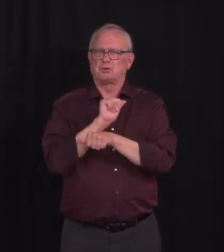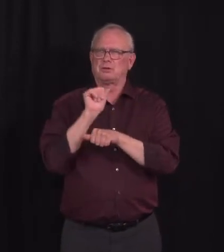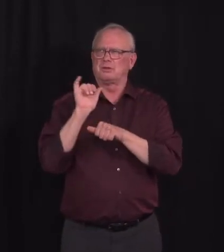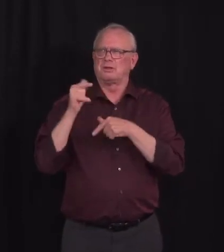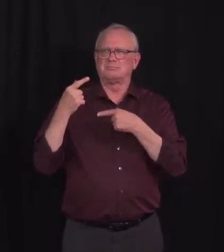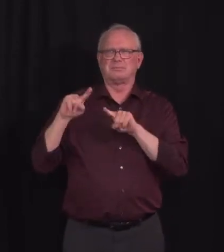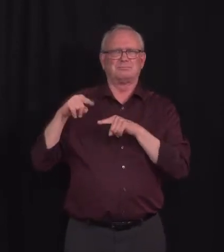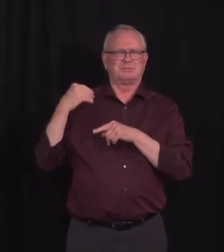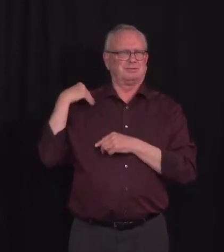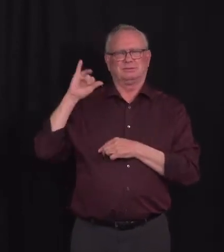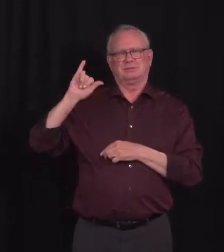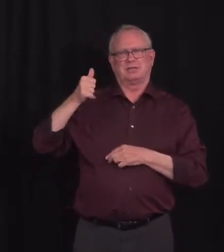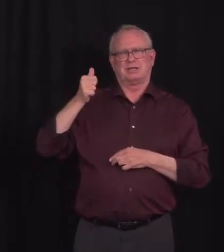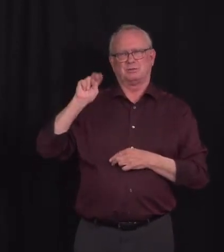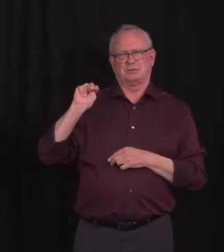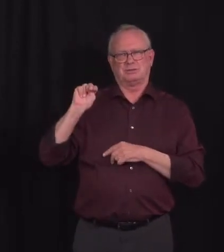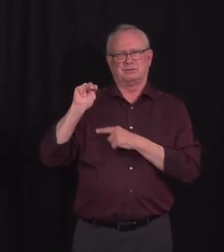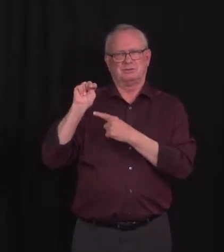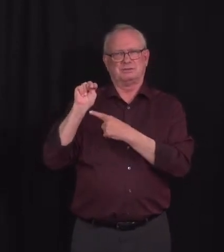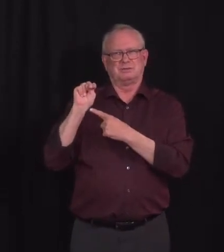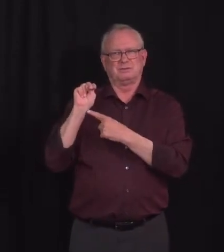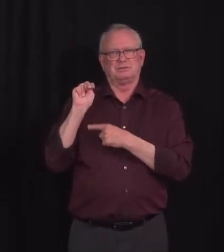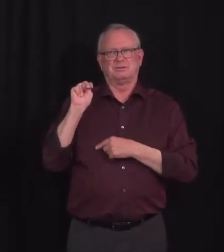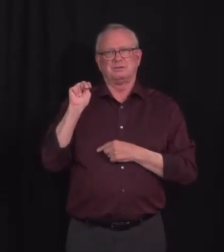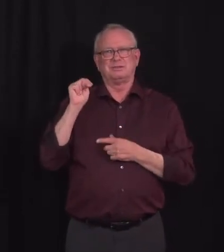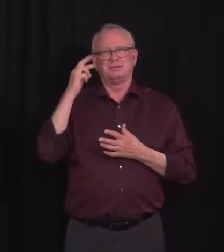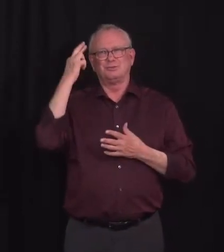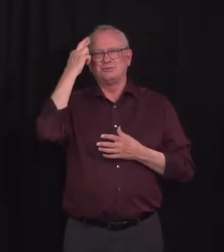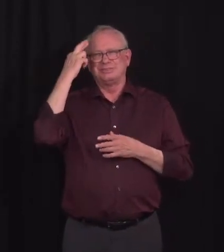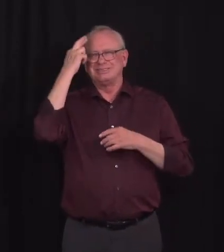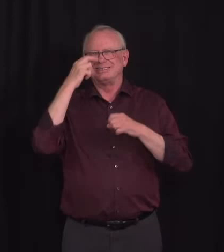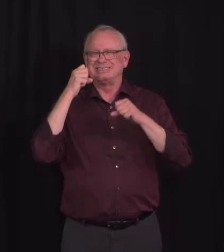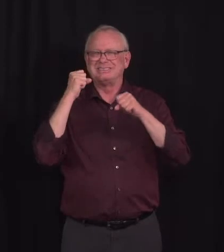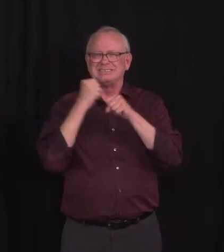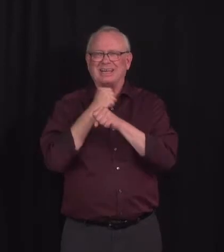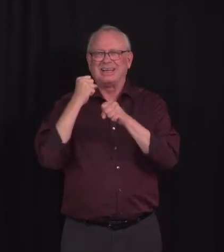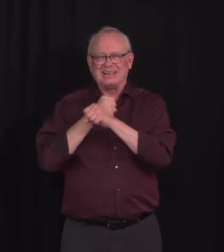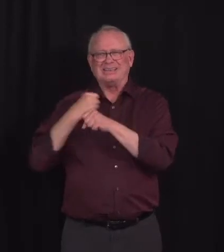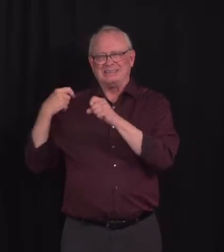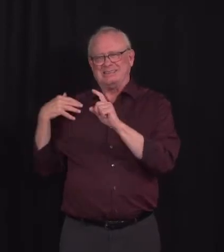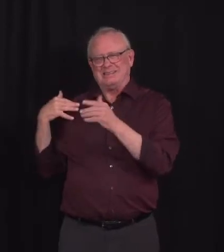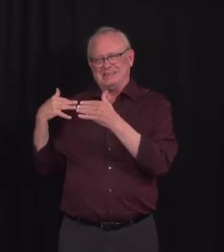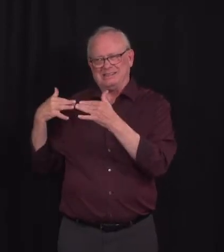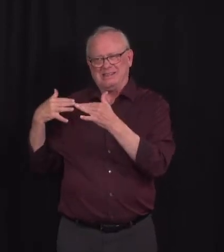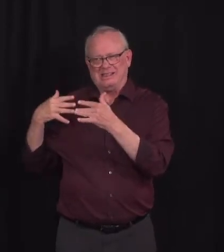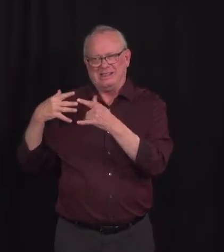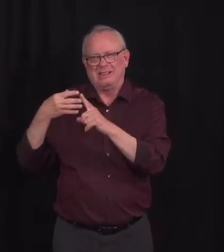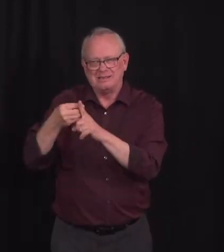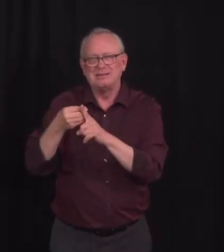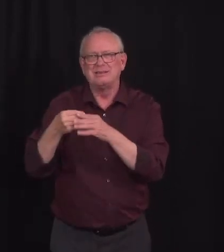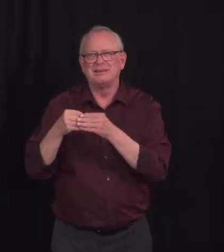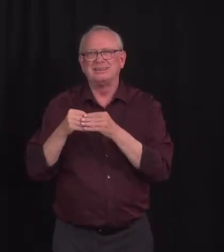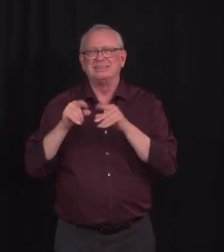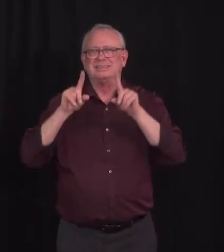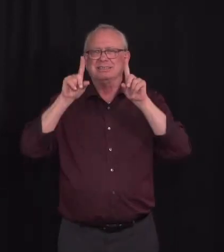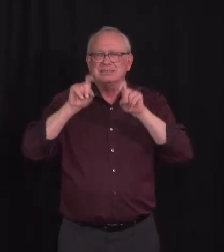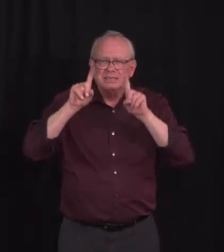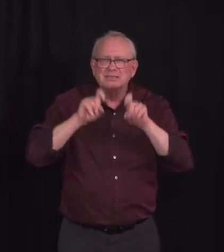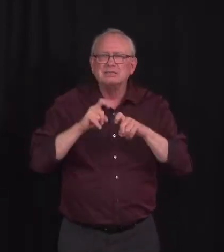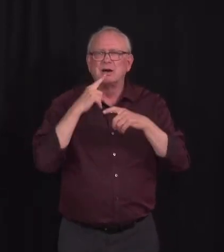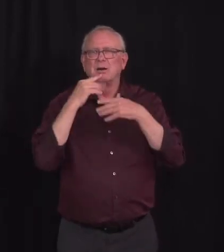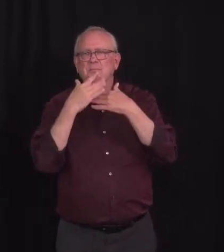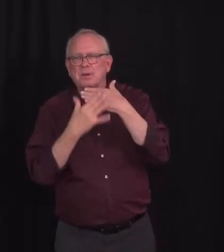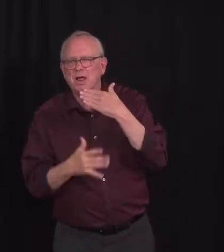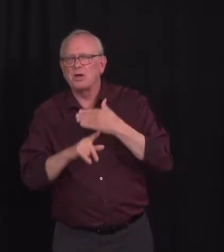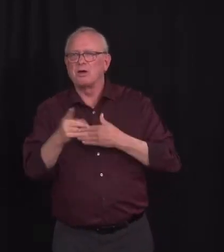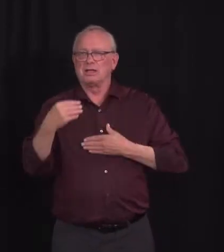when someone's infected and when they would reliably have antibodies against the disease. And so when we look at that number of